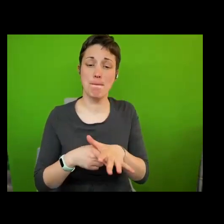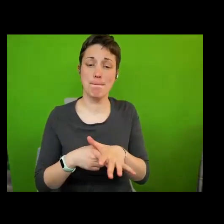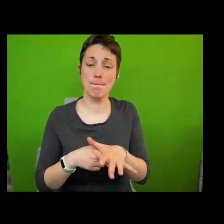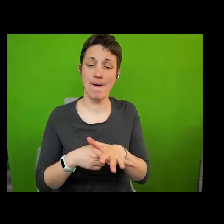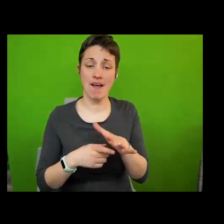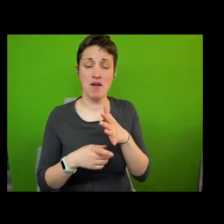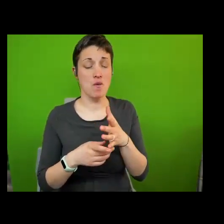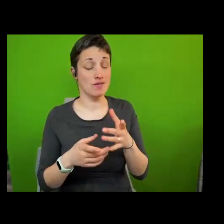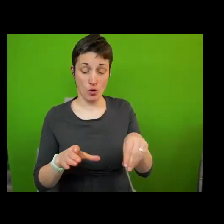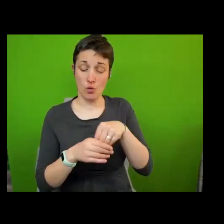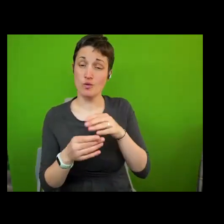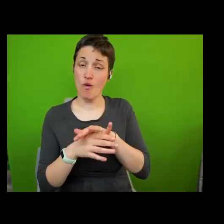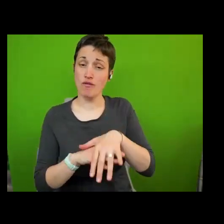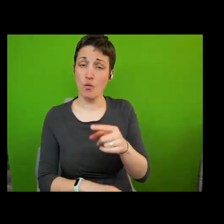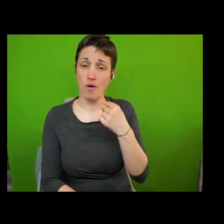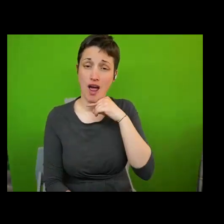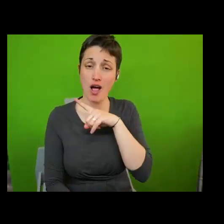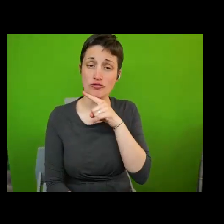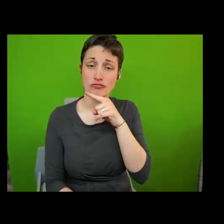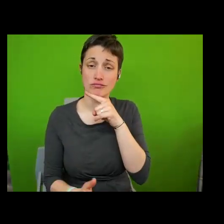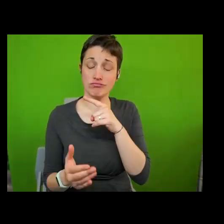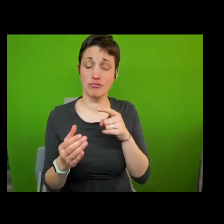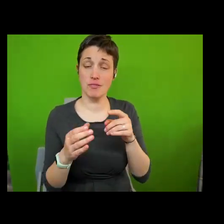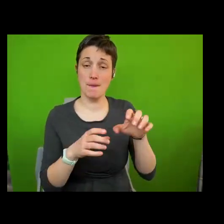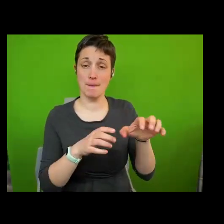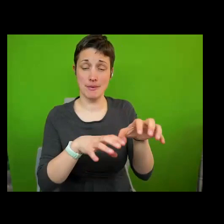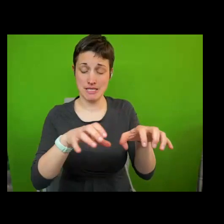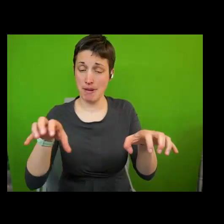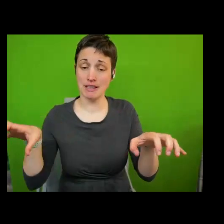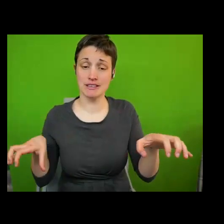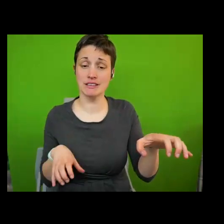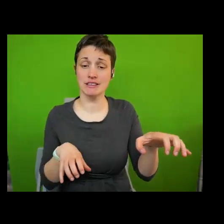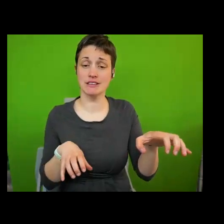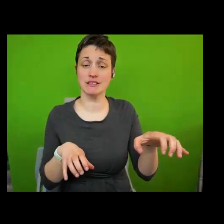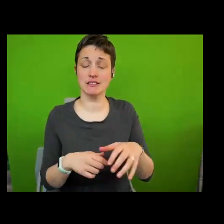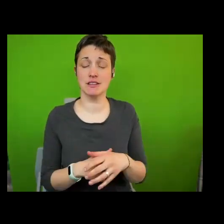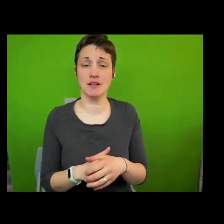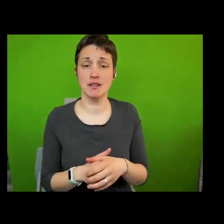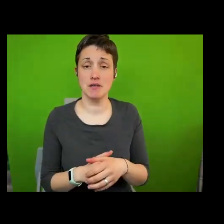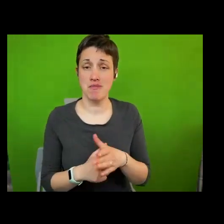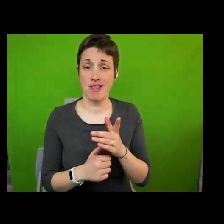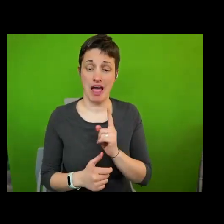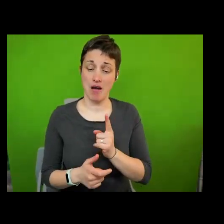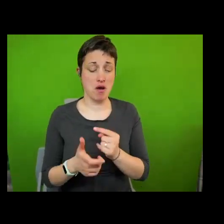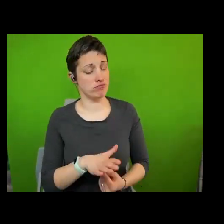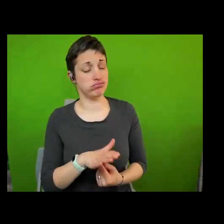adopted one of the most important documents in the human rights cities movement the 10 point action plan against racism